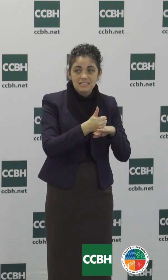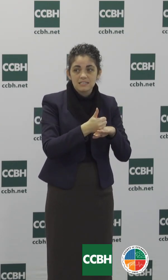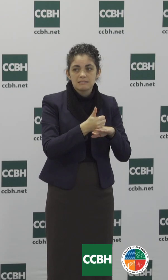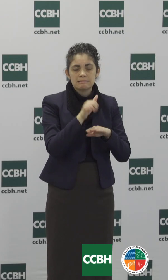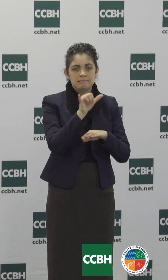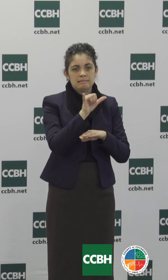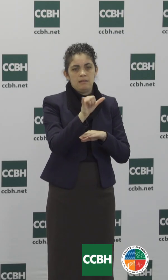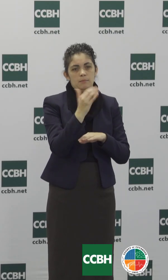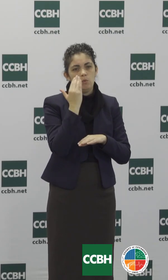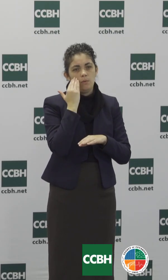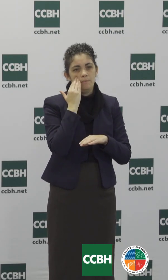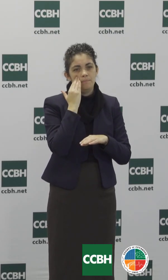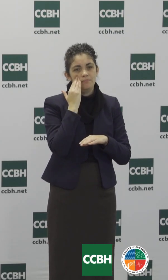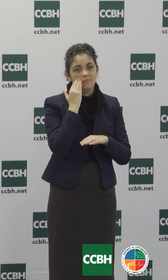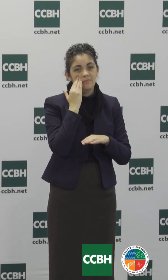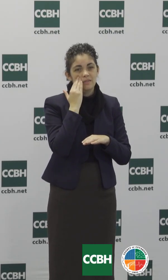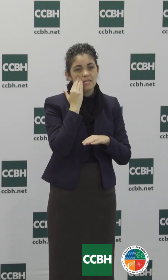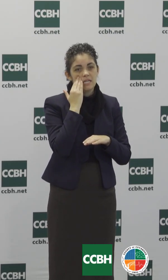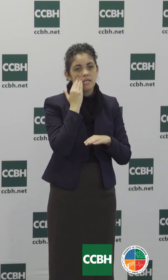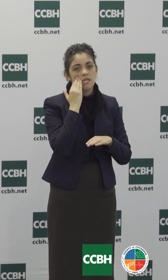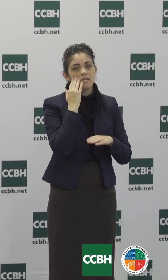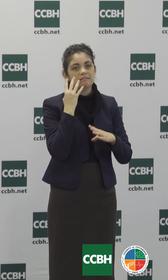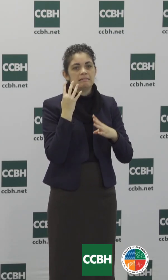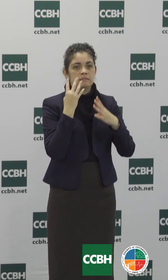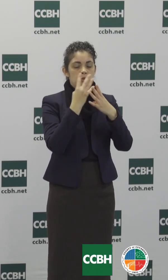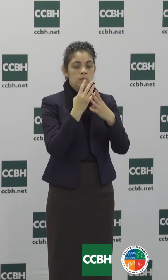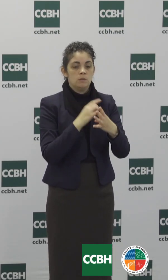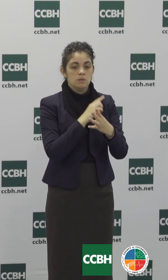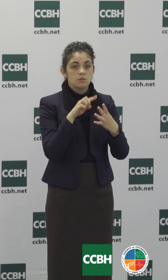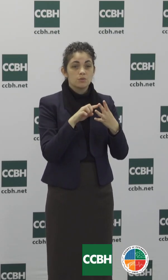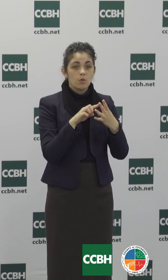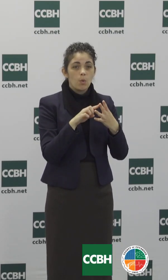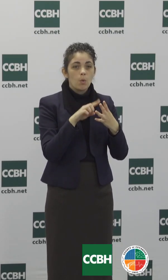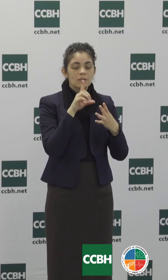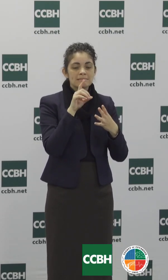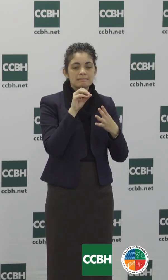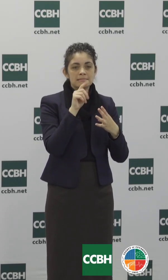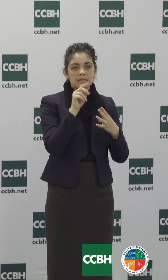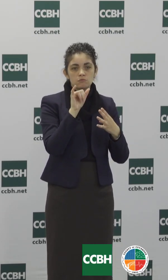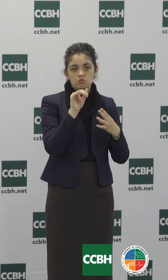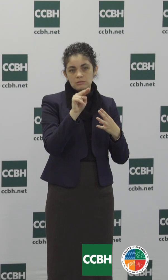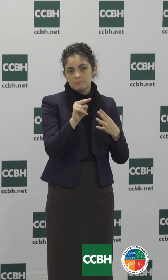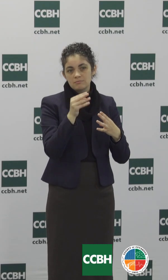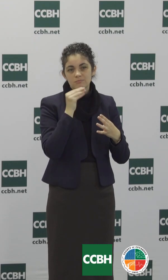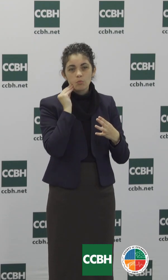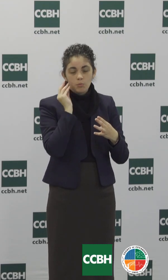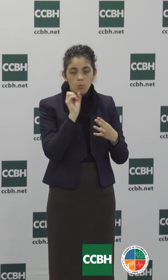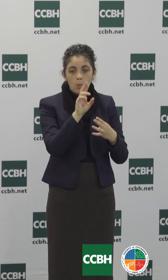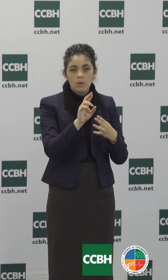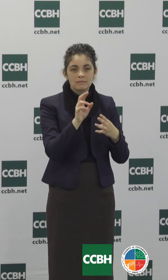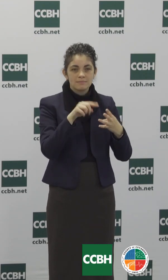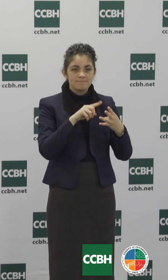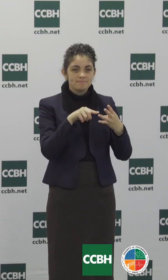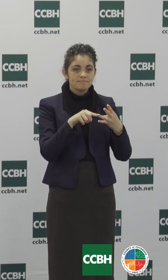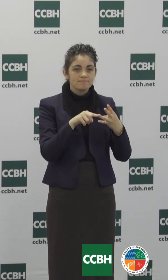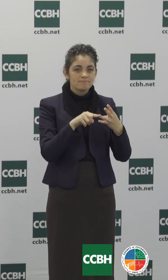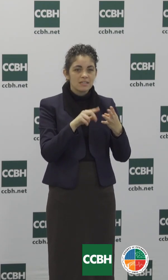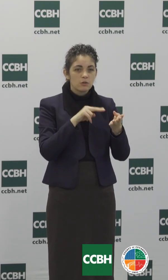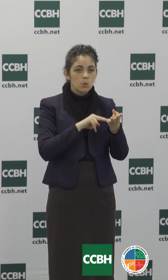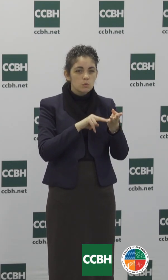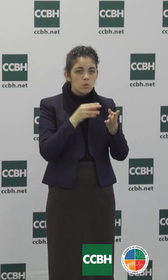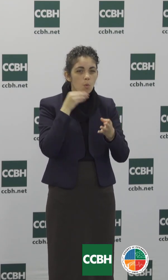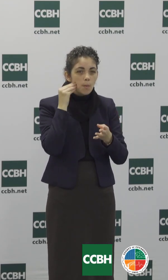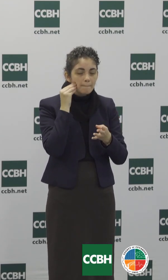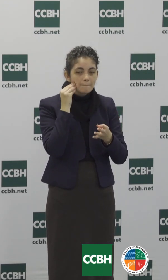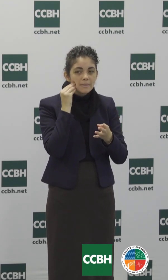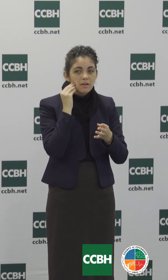like correctional facilities and long-term care facilities and the like are